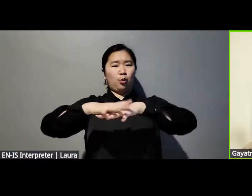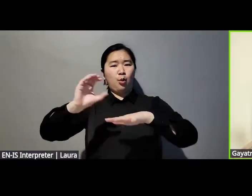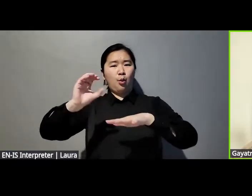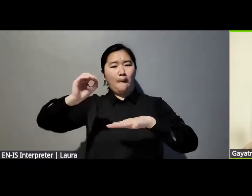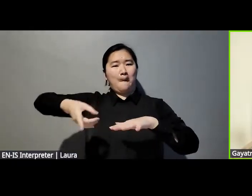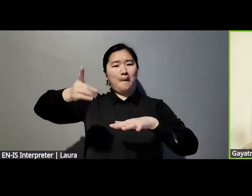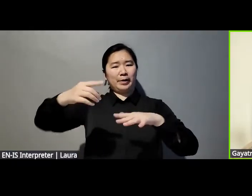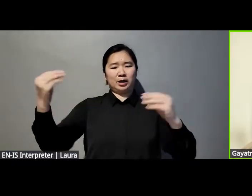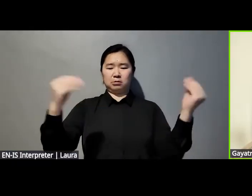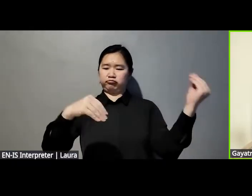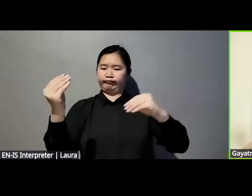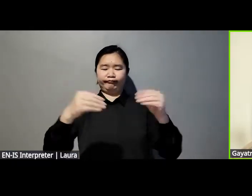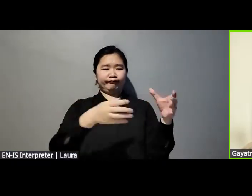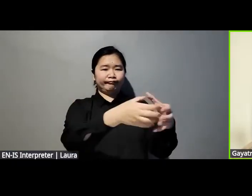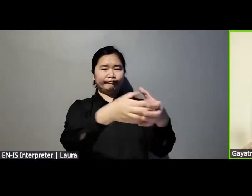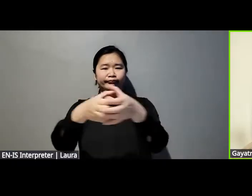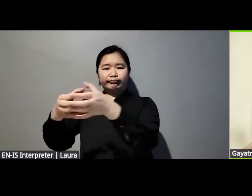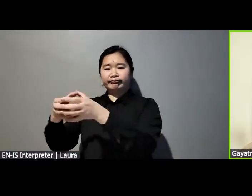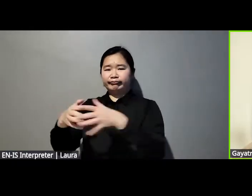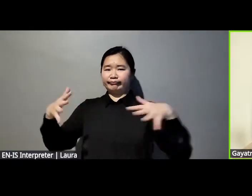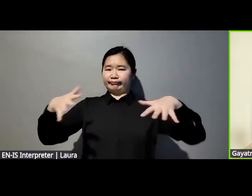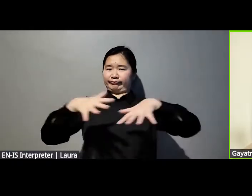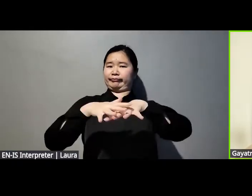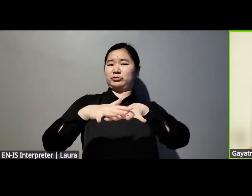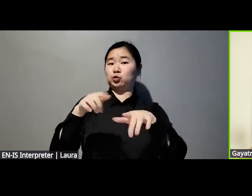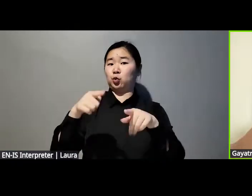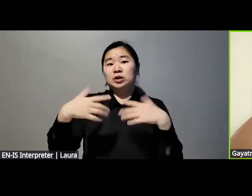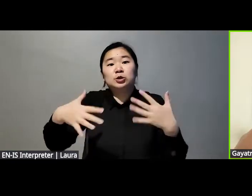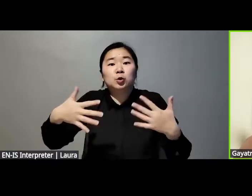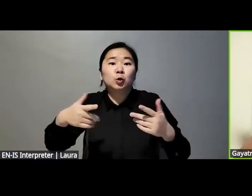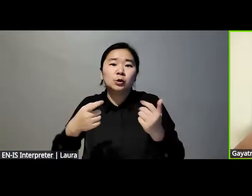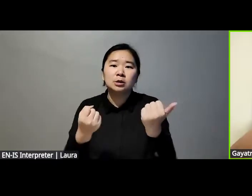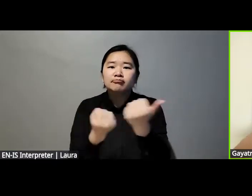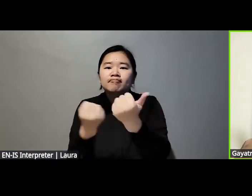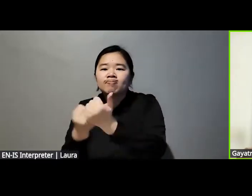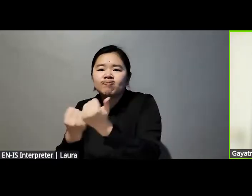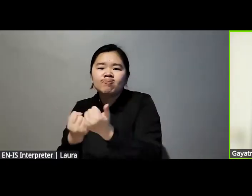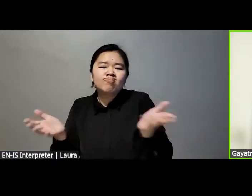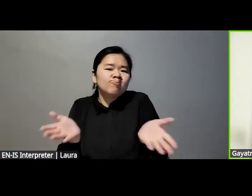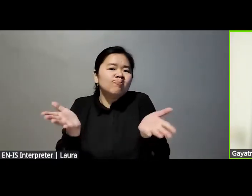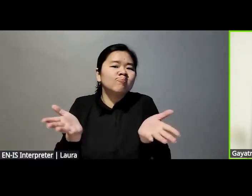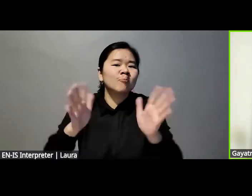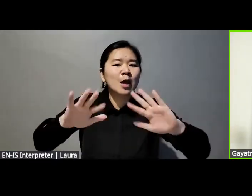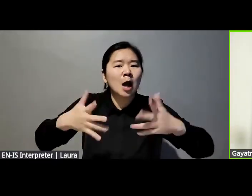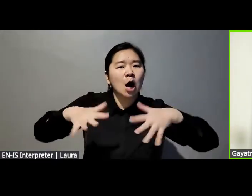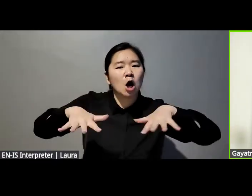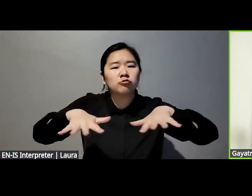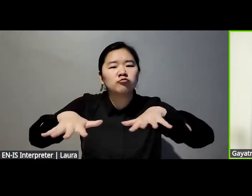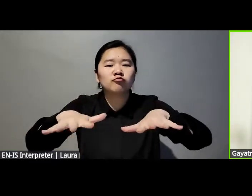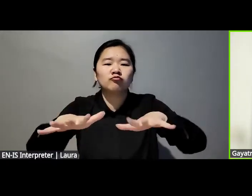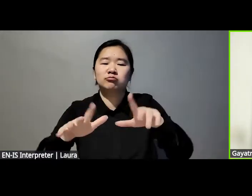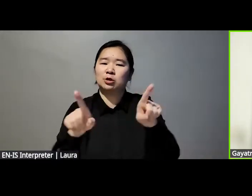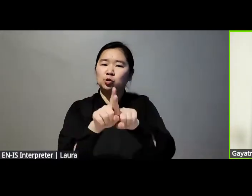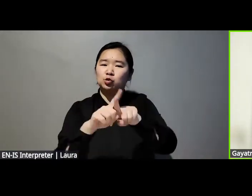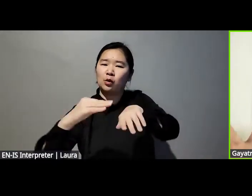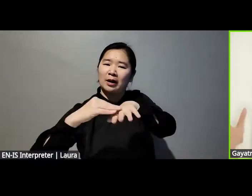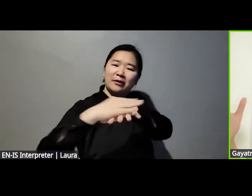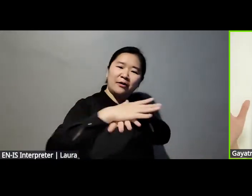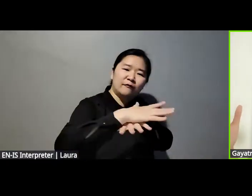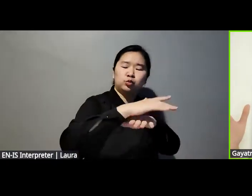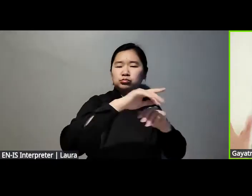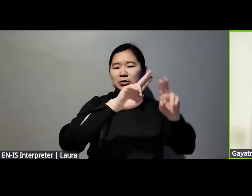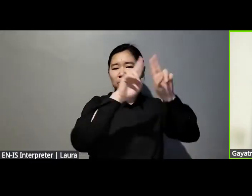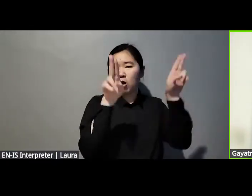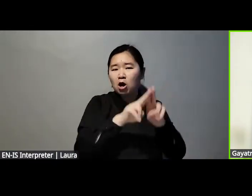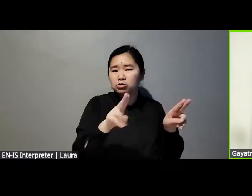partnerships with development actors, IDA works to ensure that the principles of the CRPD are translated into practice